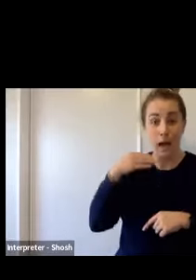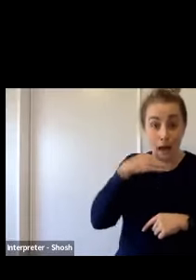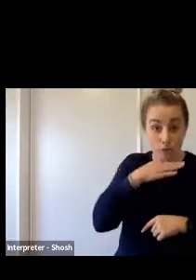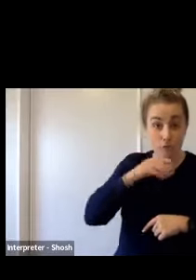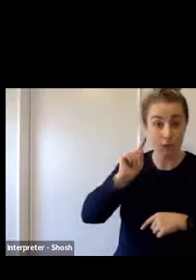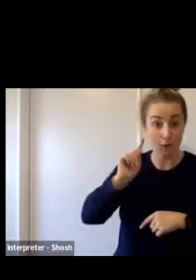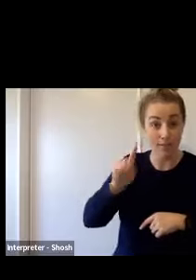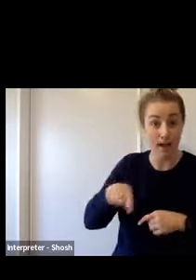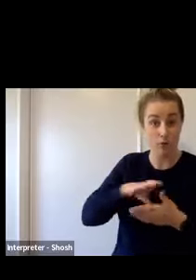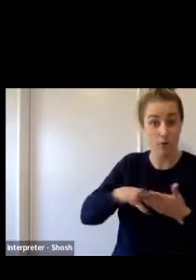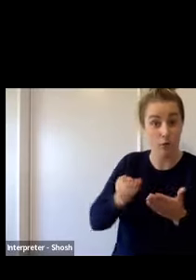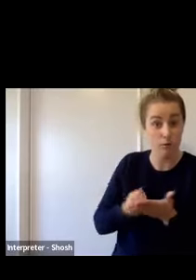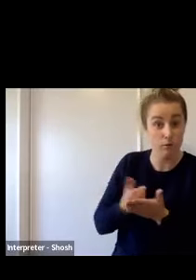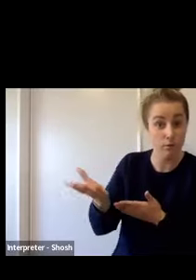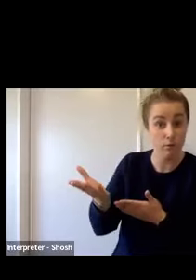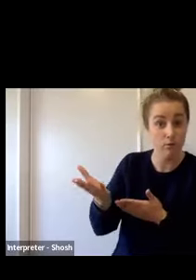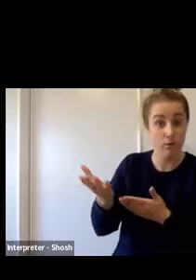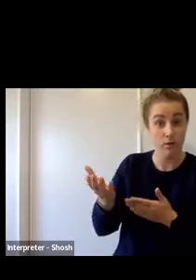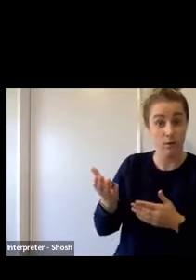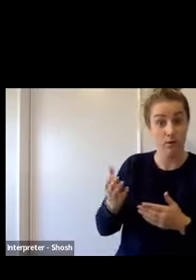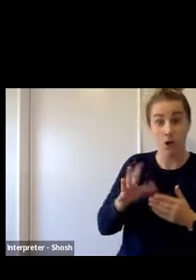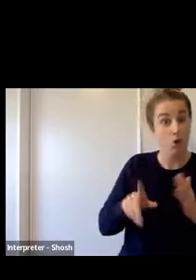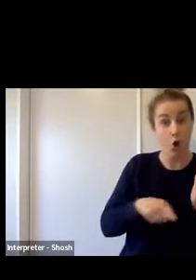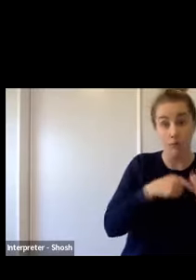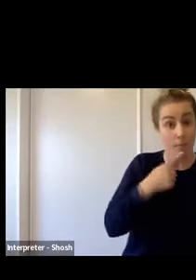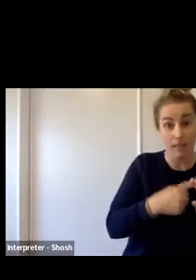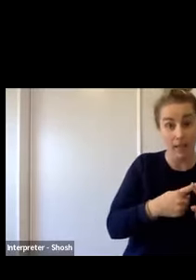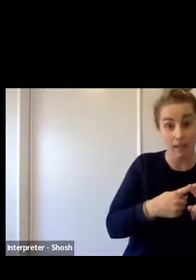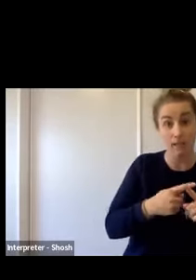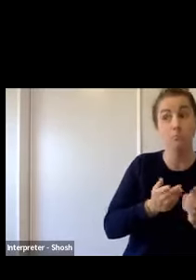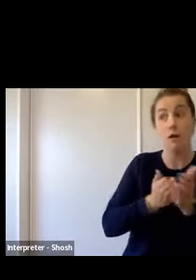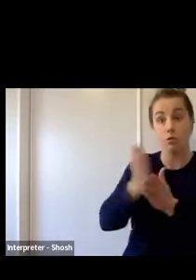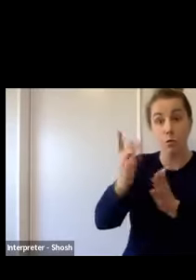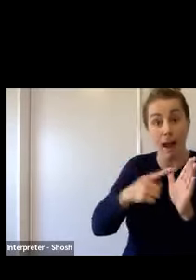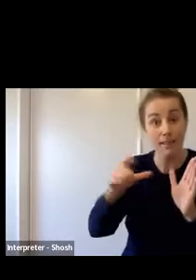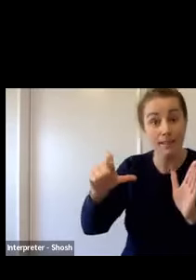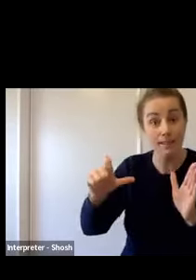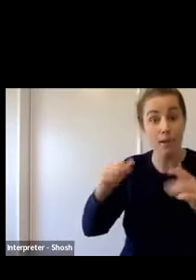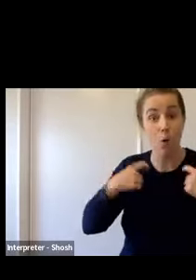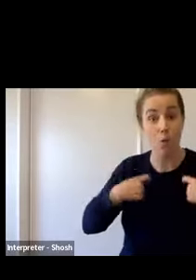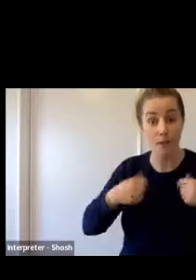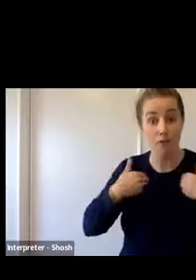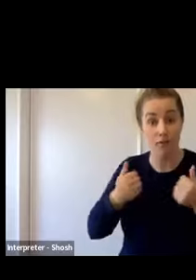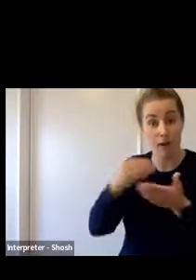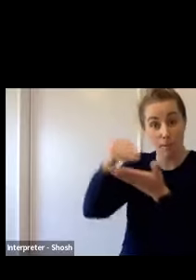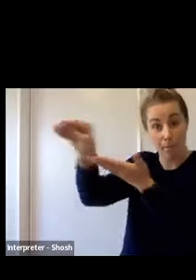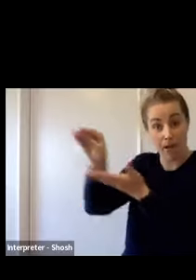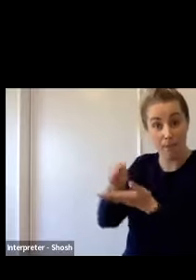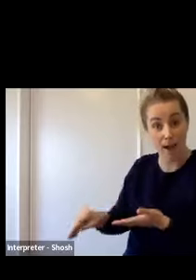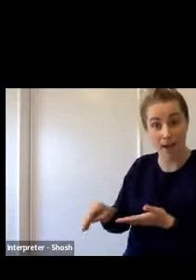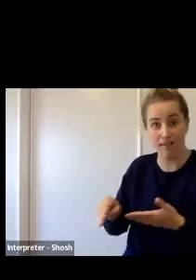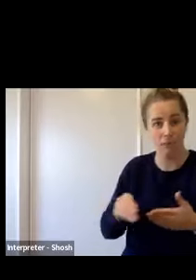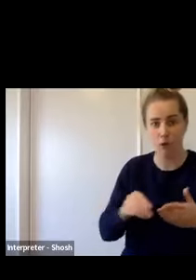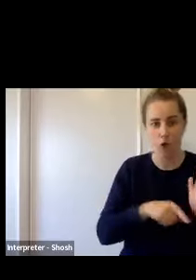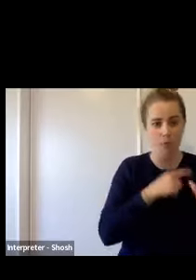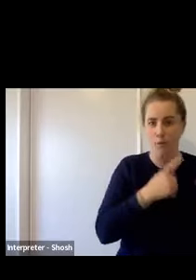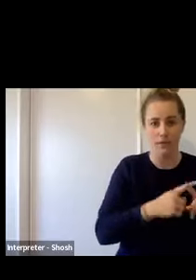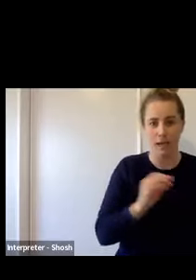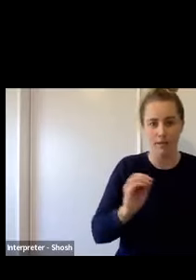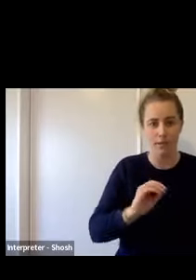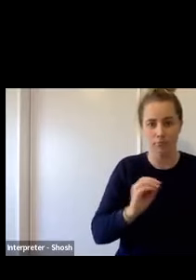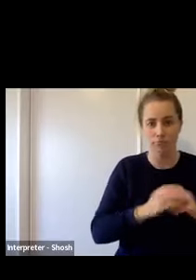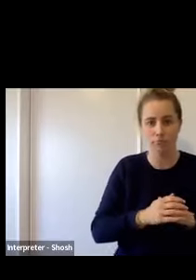dollars paid for by the taxpayer, either through ACC or the Ministry of Health. With a much greater quantity